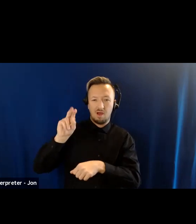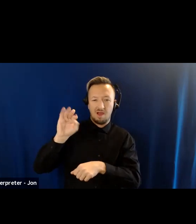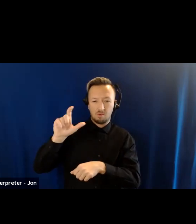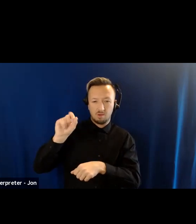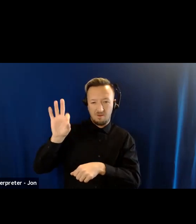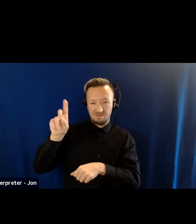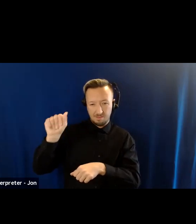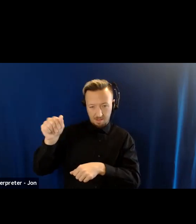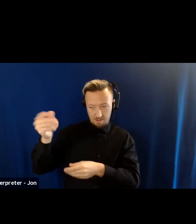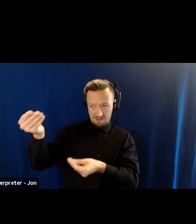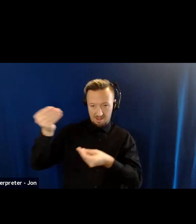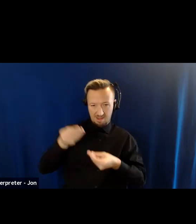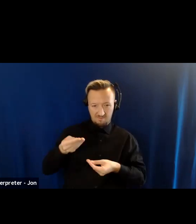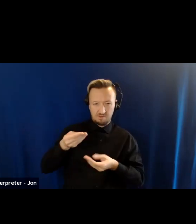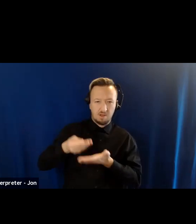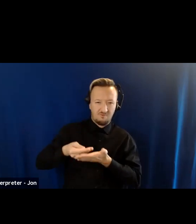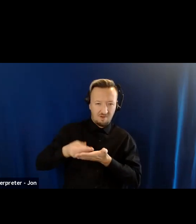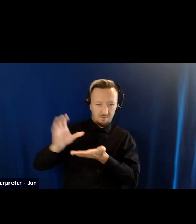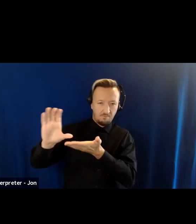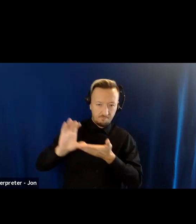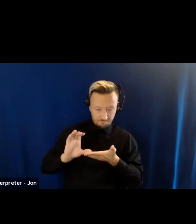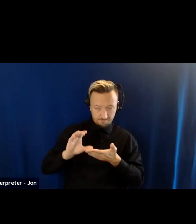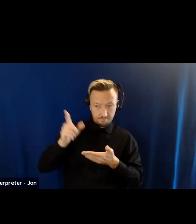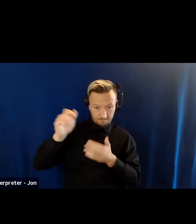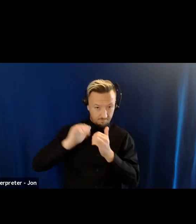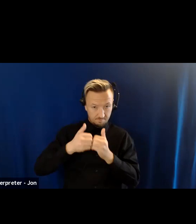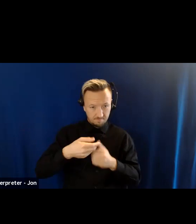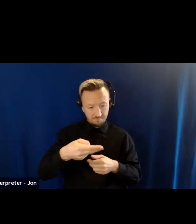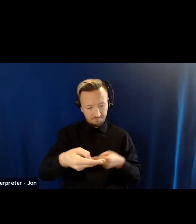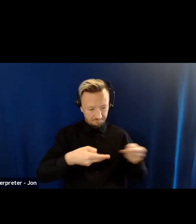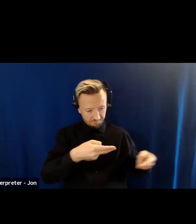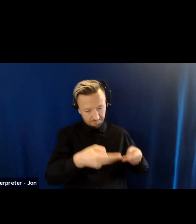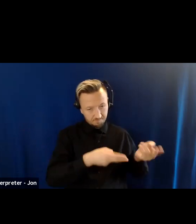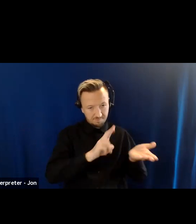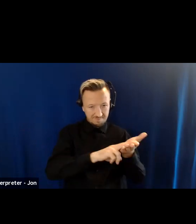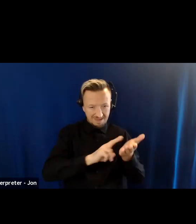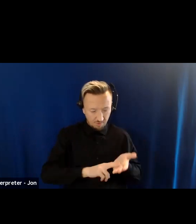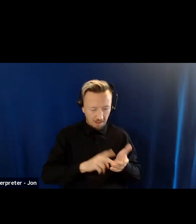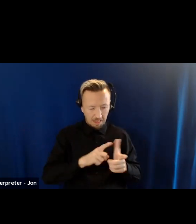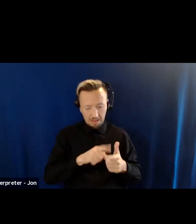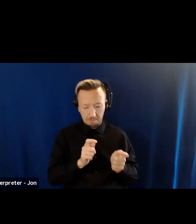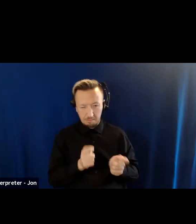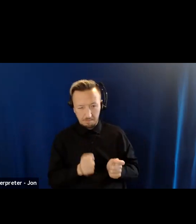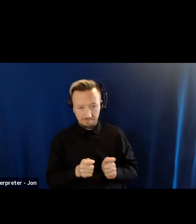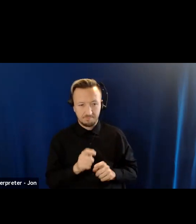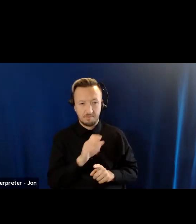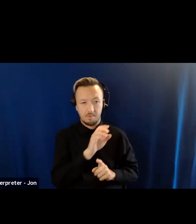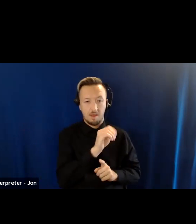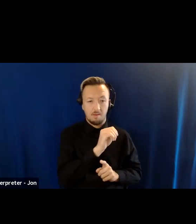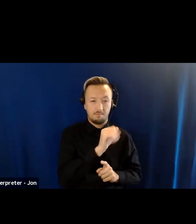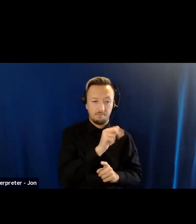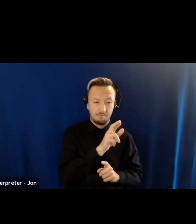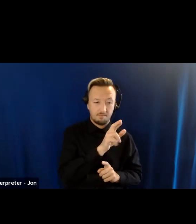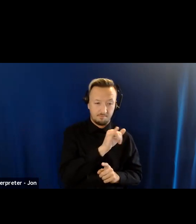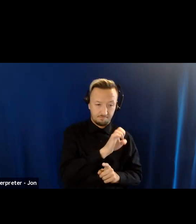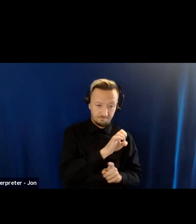Council on Disability presents information is they hire contractors to write content for the grant, then they tweak it some. But it was Marcy Roth and I had the pleasure